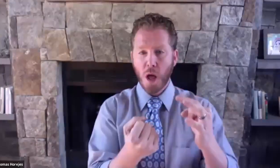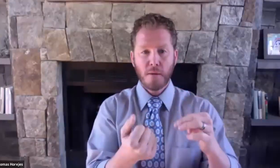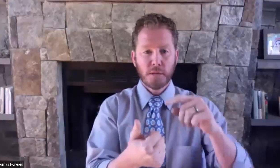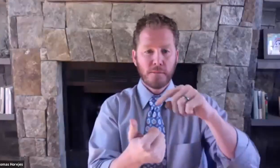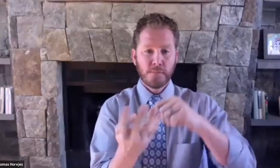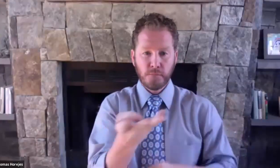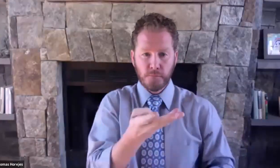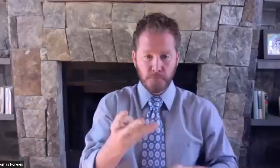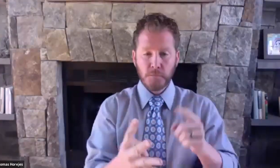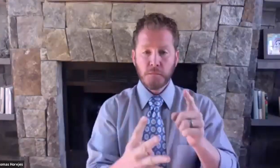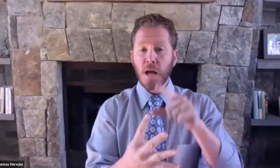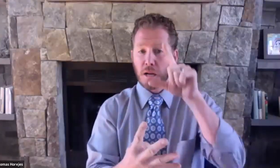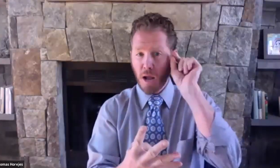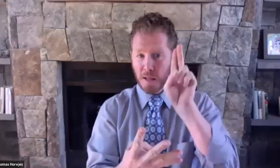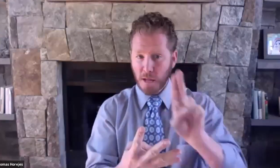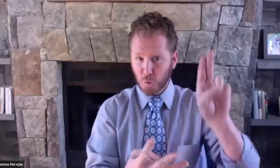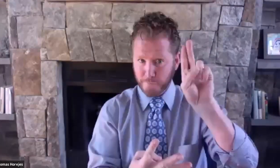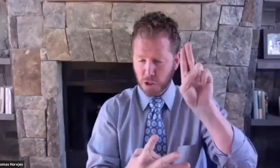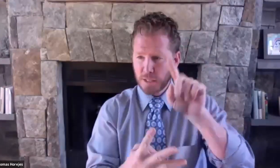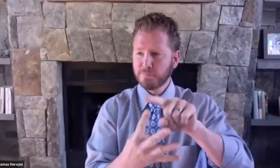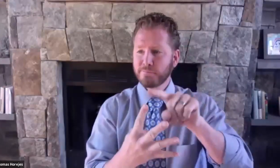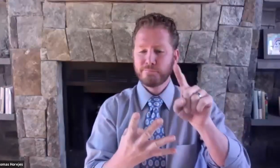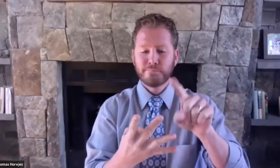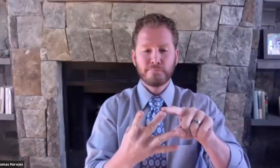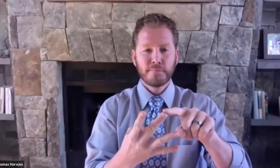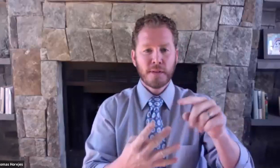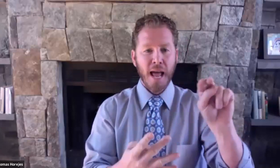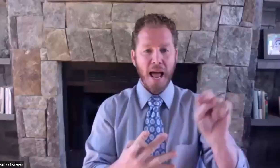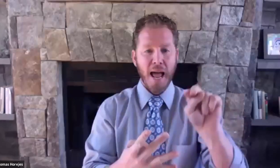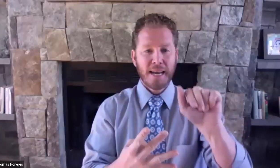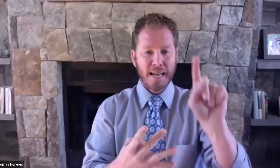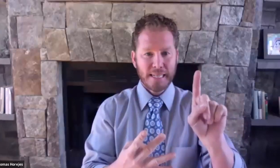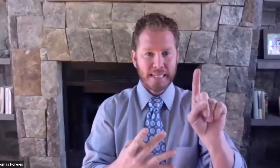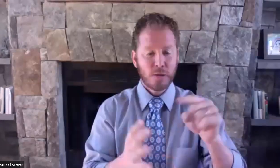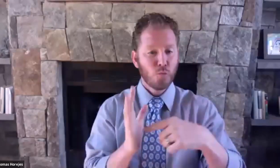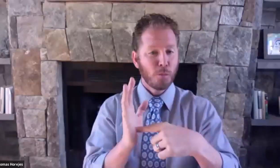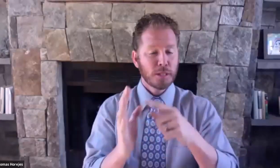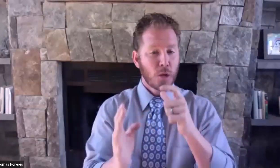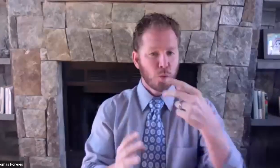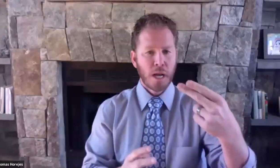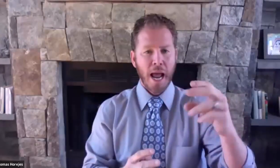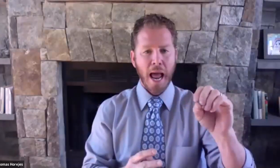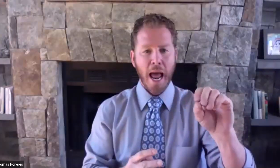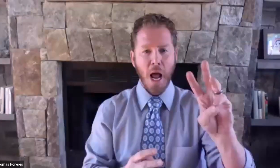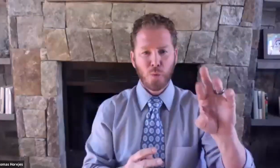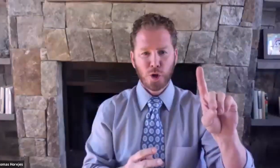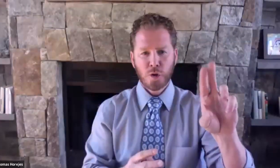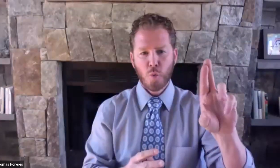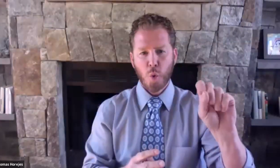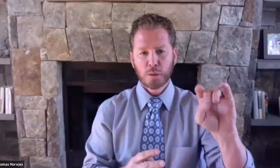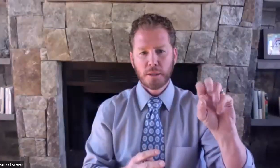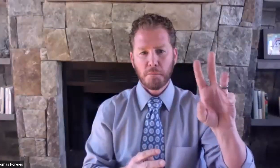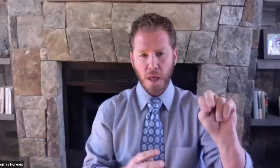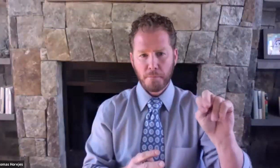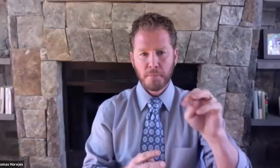possible without the support of four entities: Gallaudet University, NAD, who is